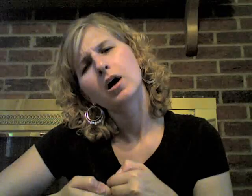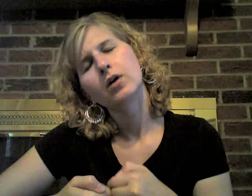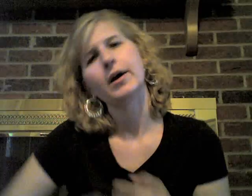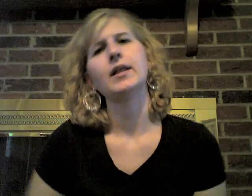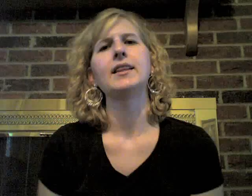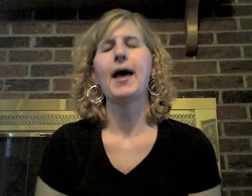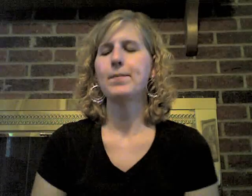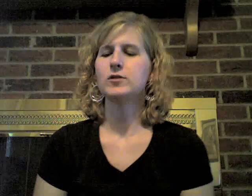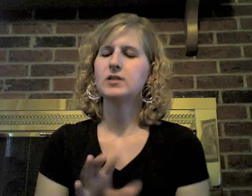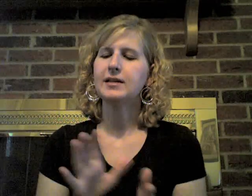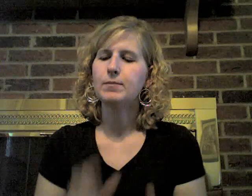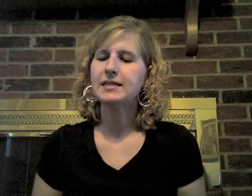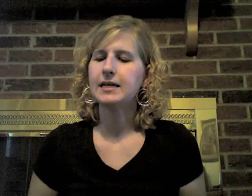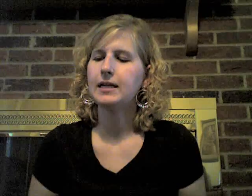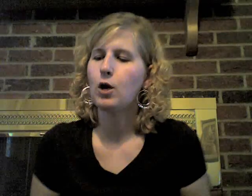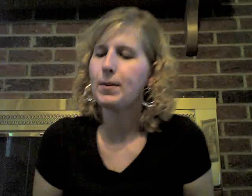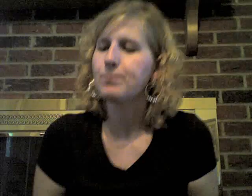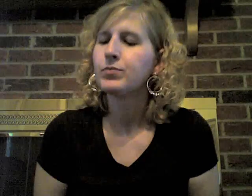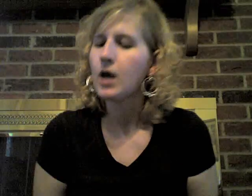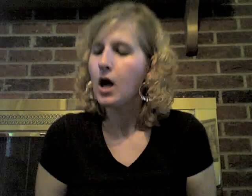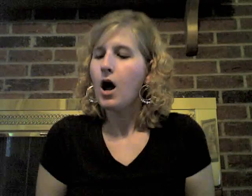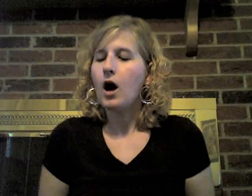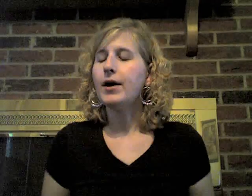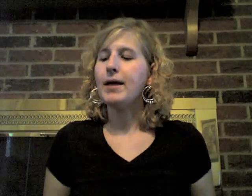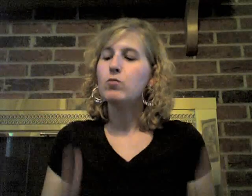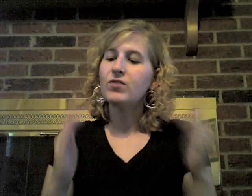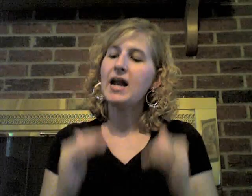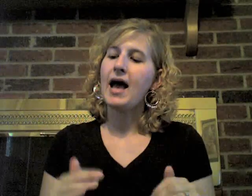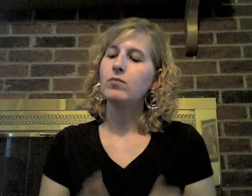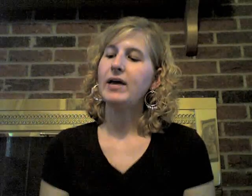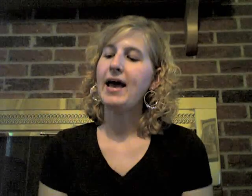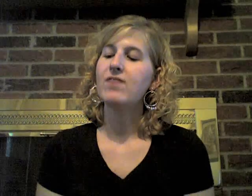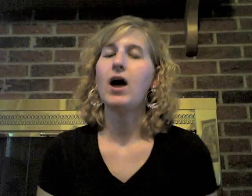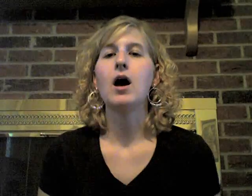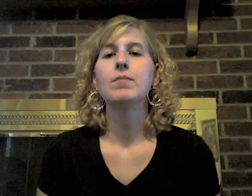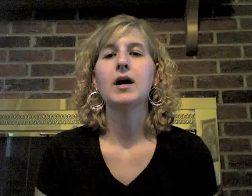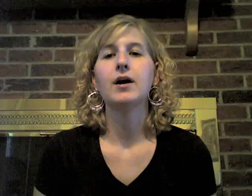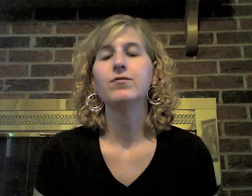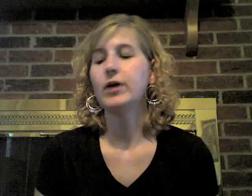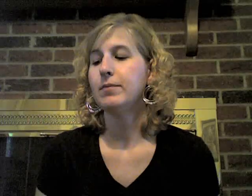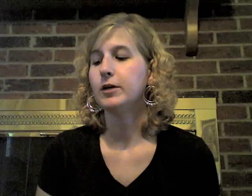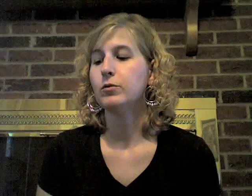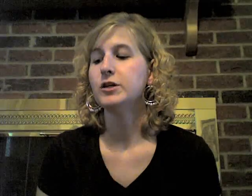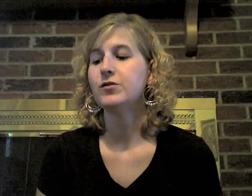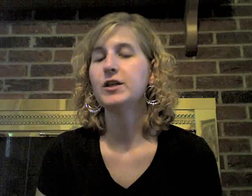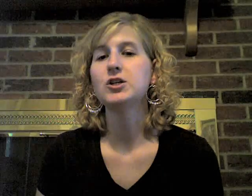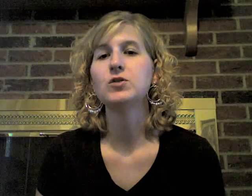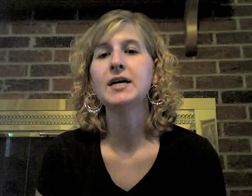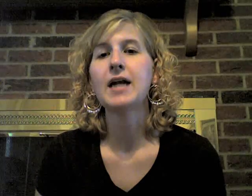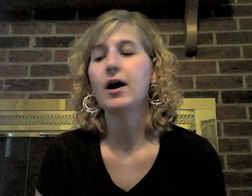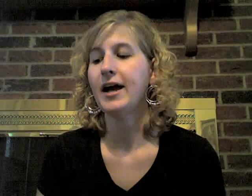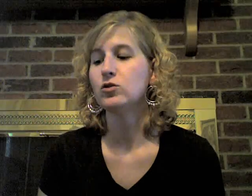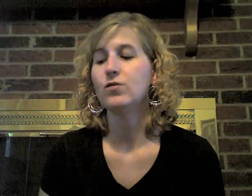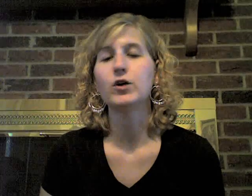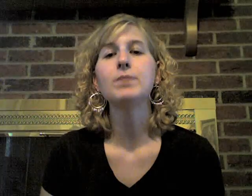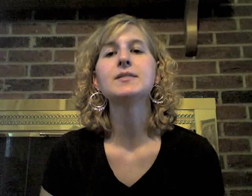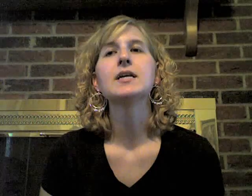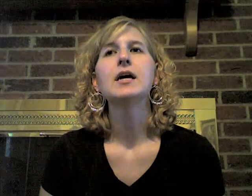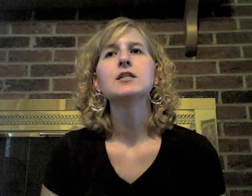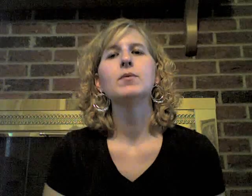Okay, like that, just a little bit slightly open. All right, moving on. We have our vocabulary words for this unit, our actual verbs. So we